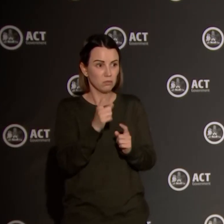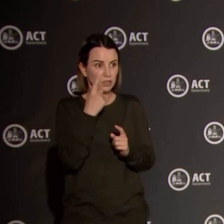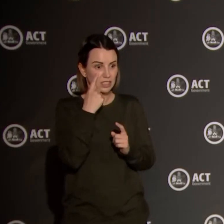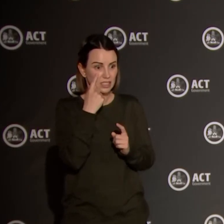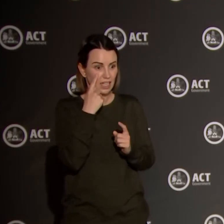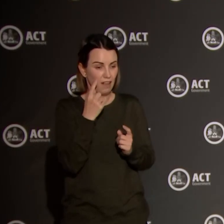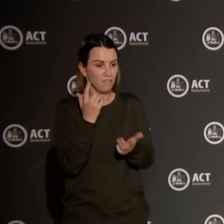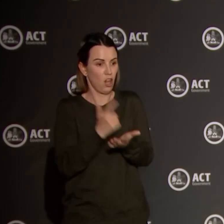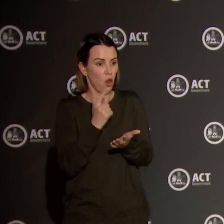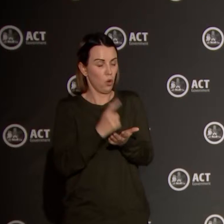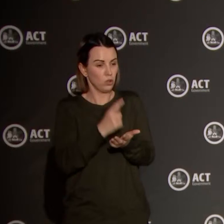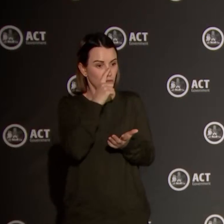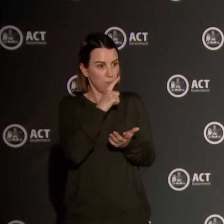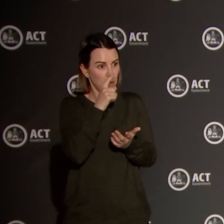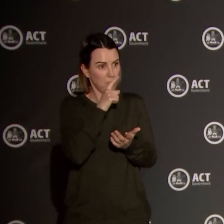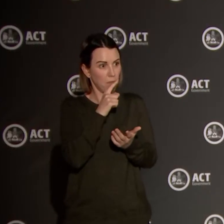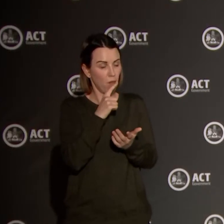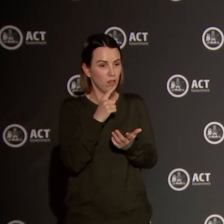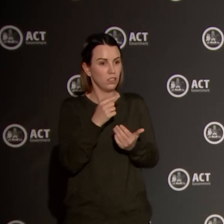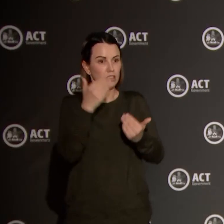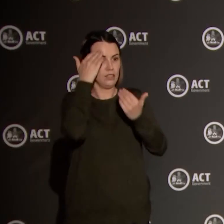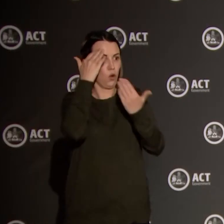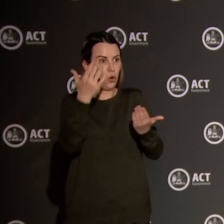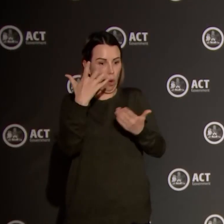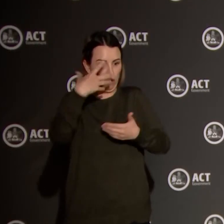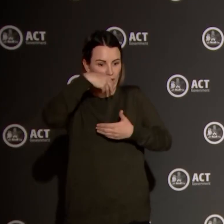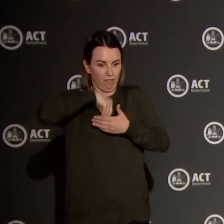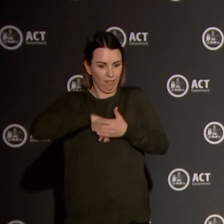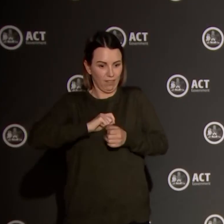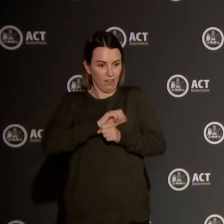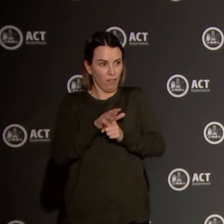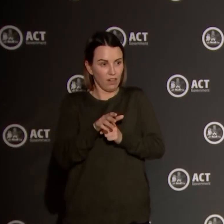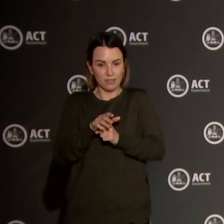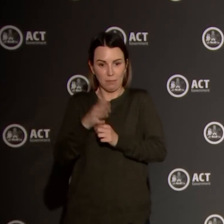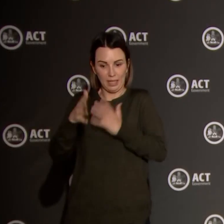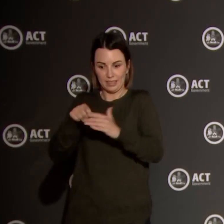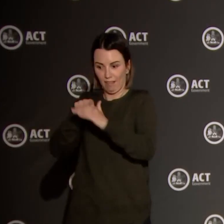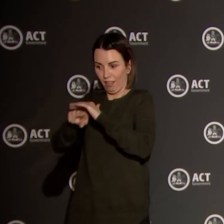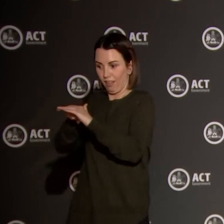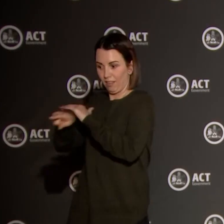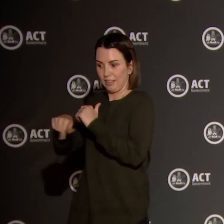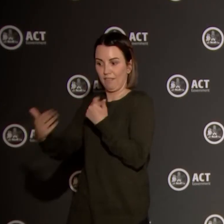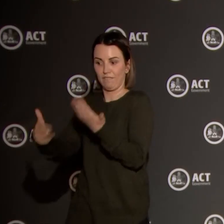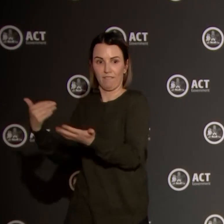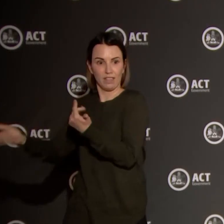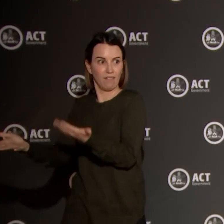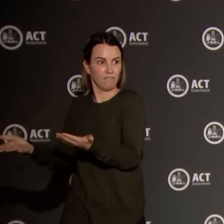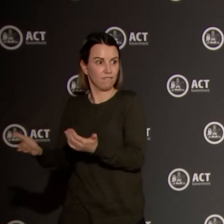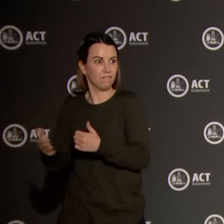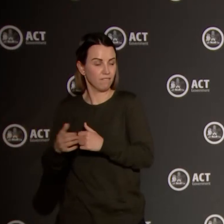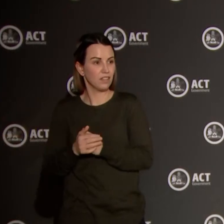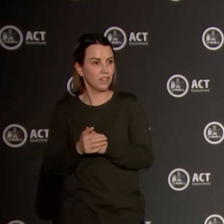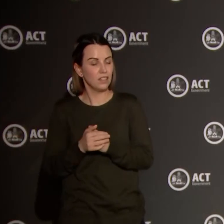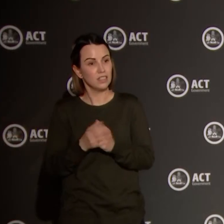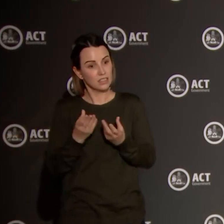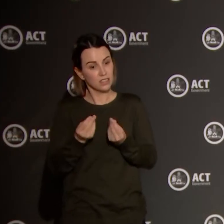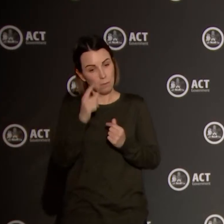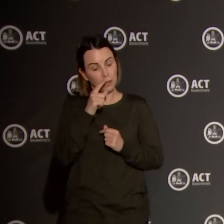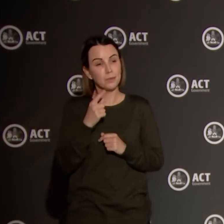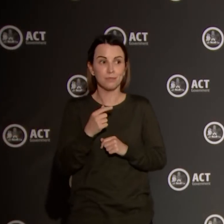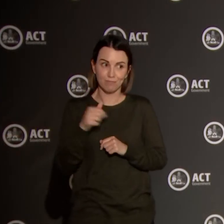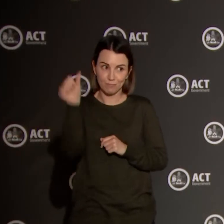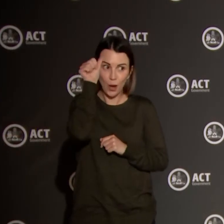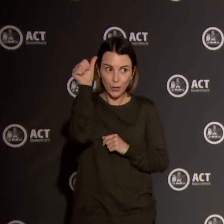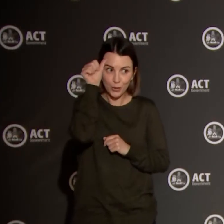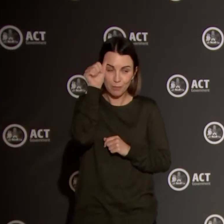of people unknowingly infectious in the community. Some people probably knowingly, but in